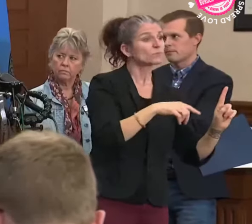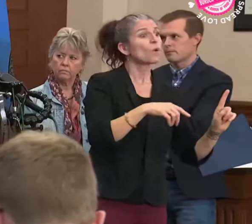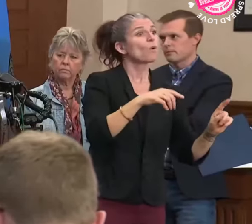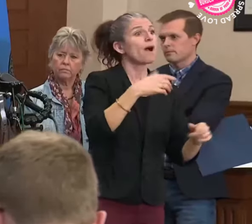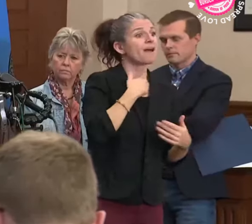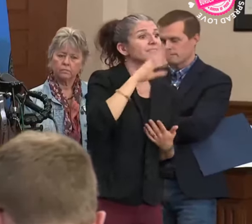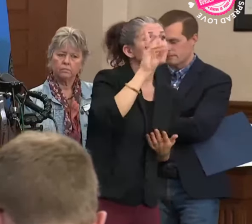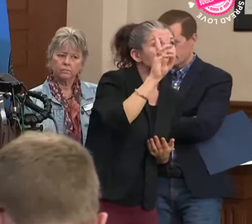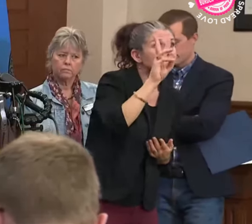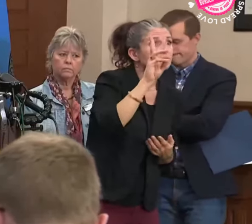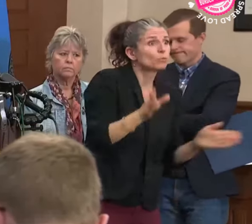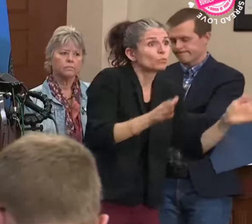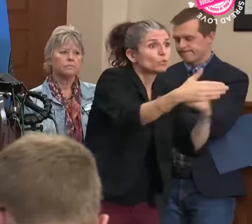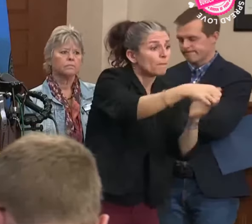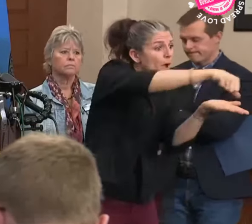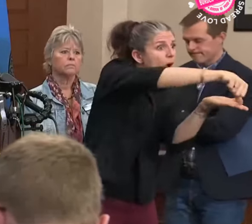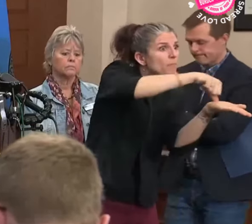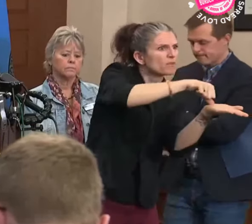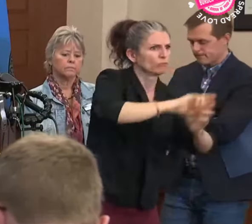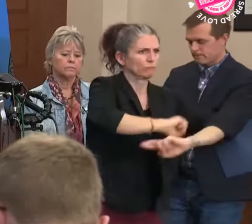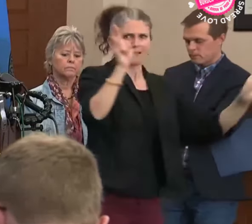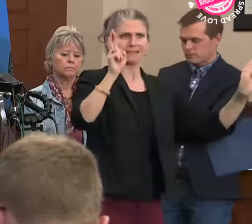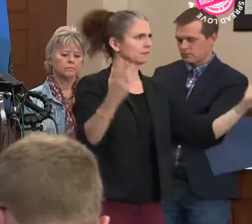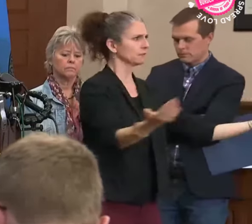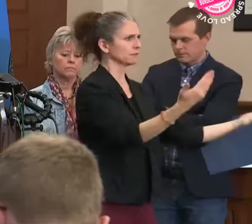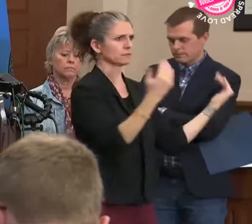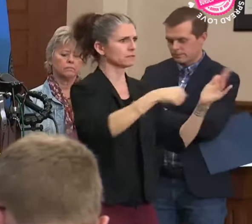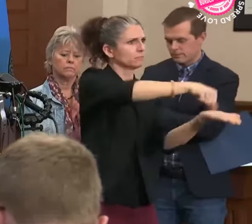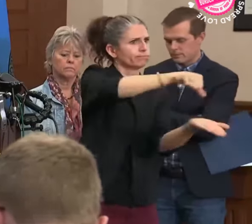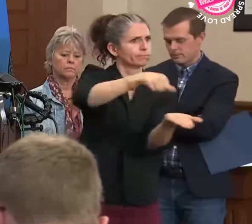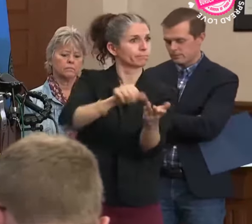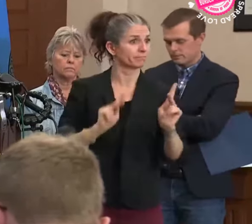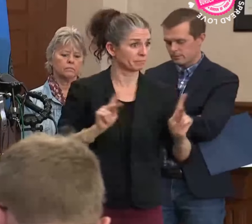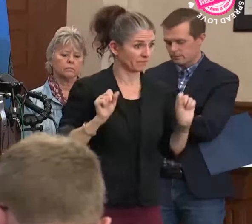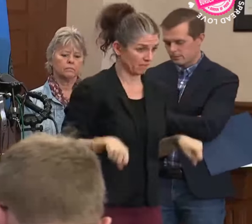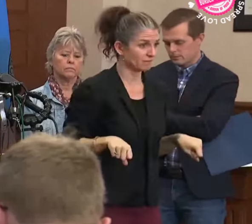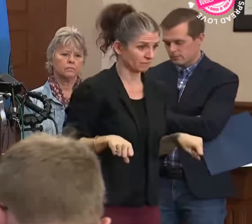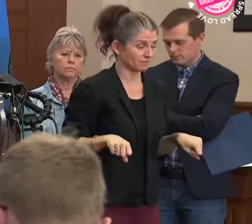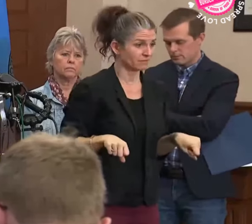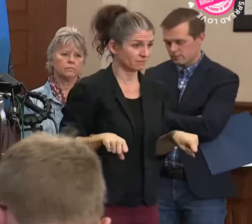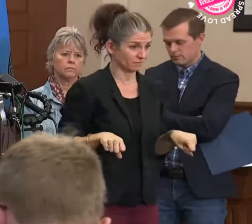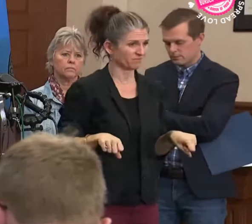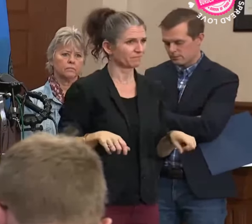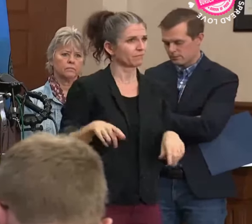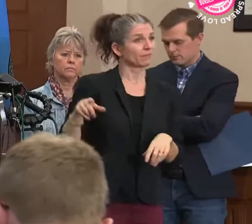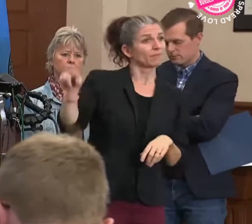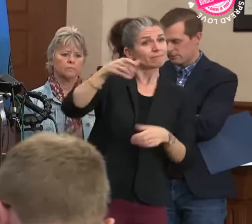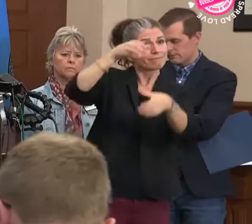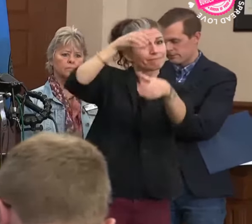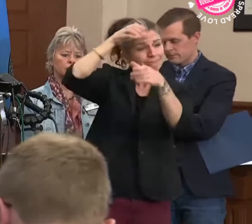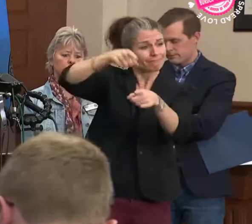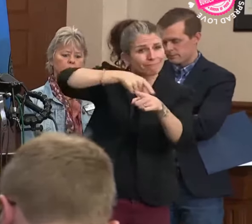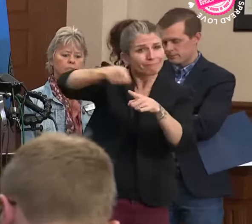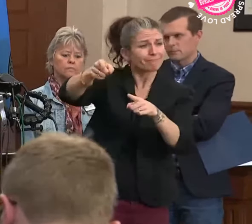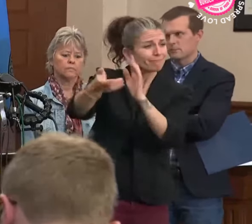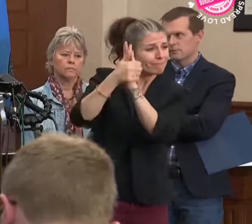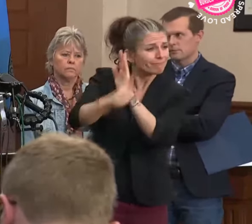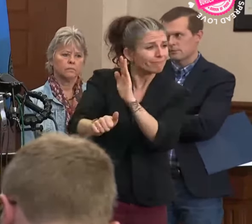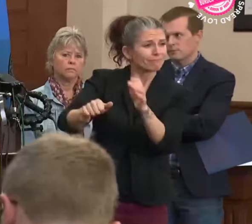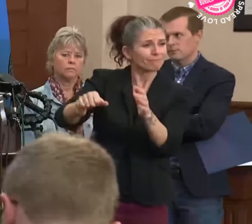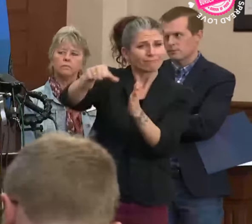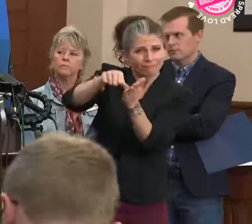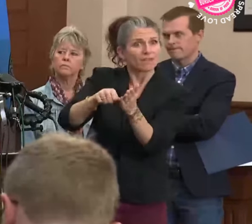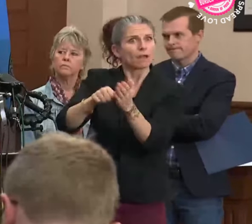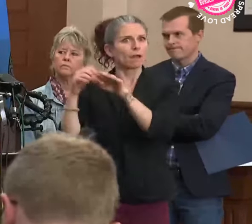caring for the wounded and the victims. The professionals that were operating simultaneously in those six operating rooms included